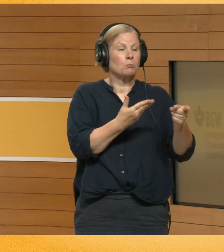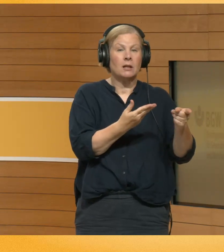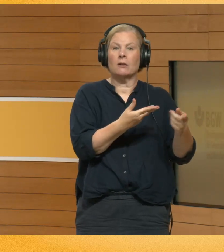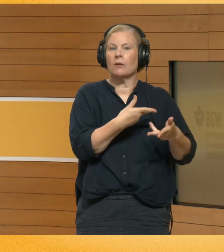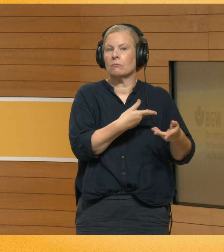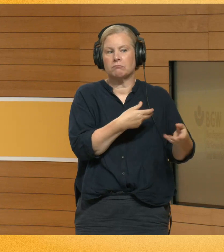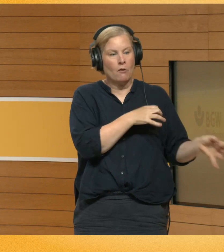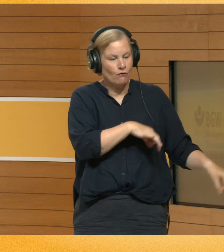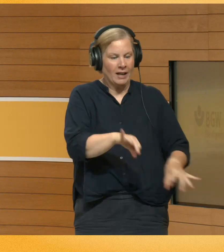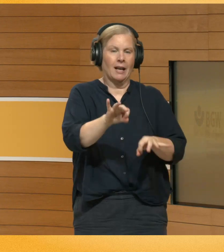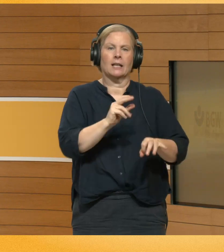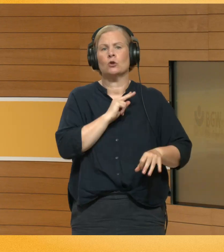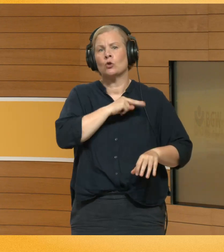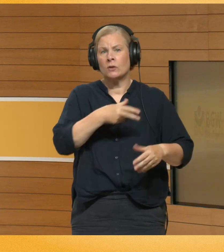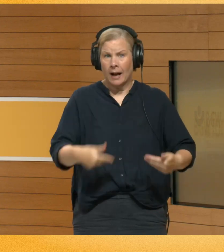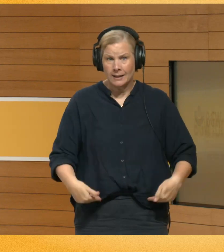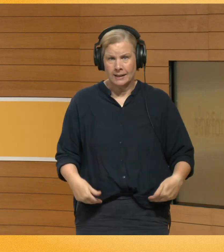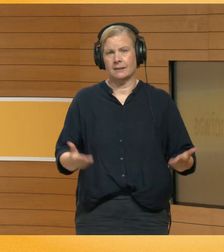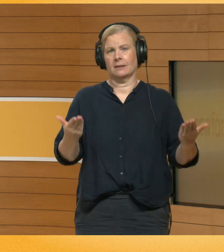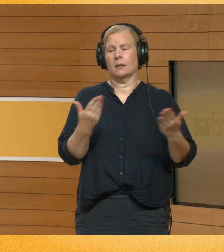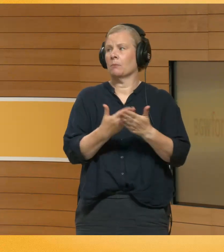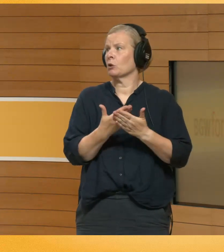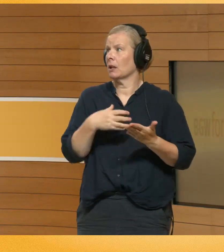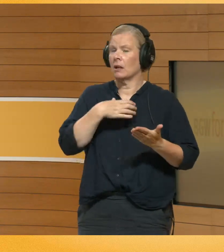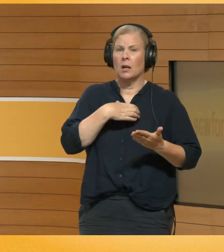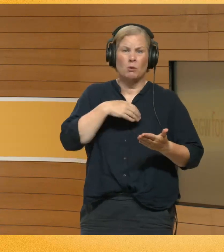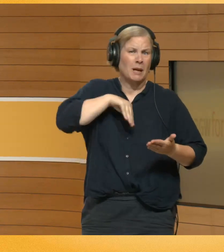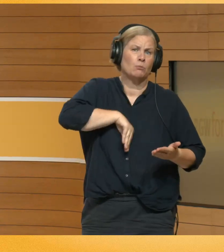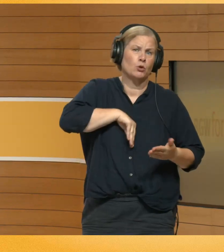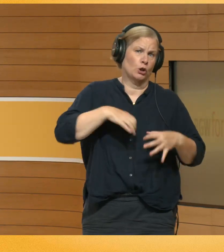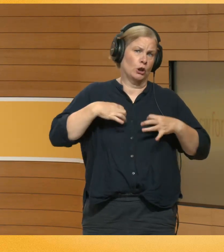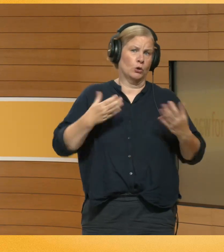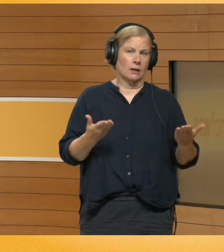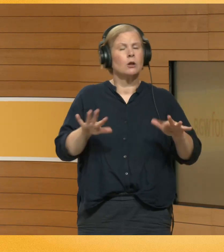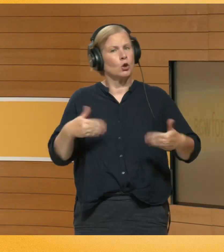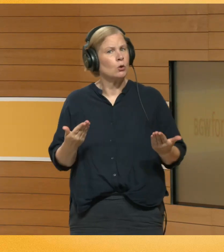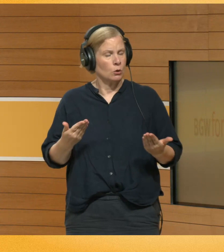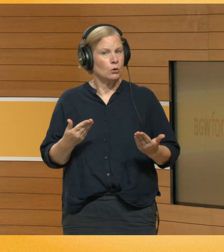you're kind of signposting and referring them. So that's how the link worker works.